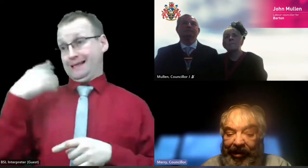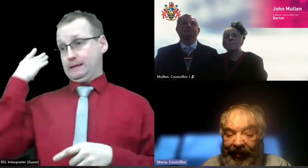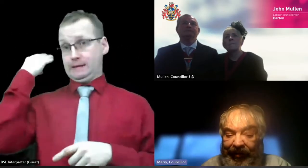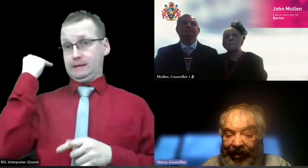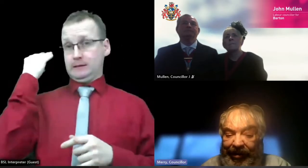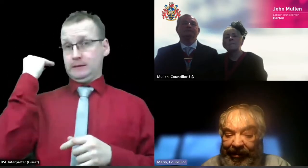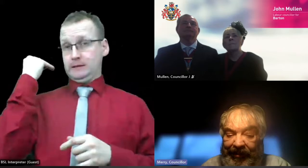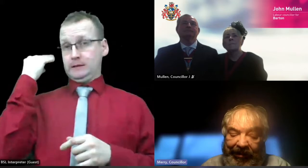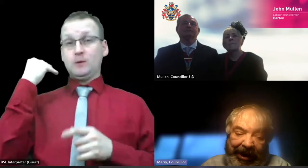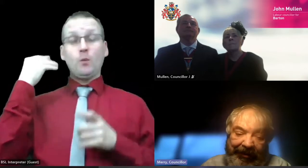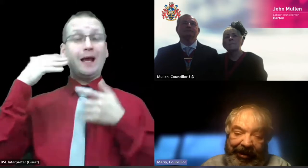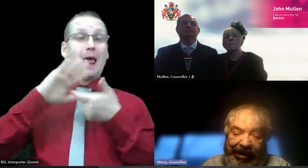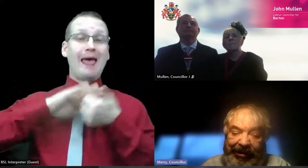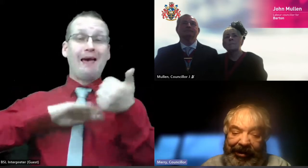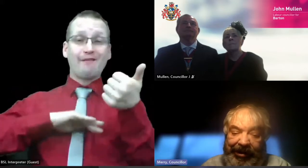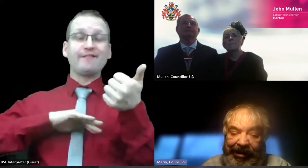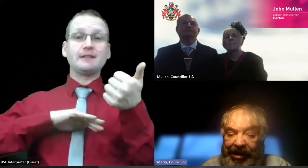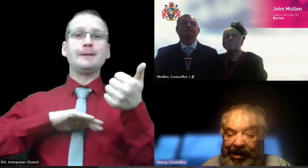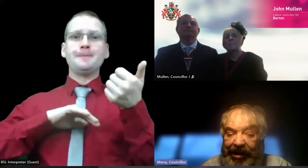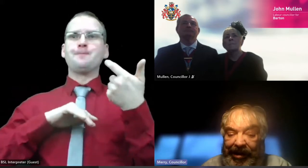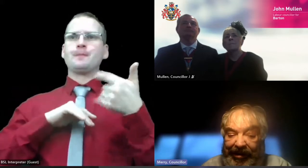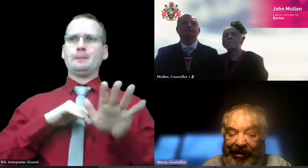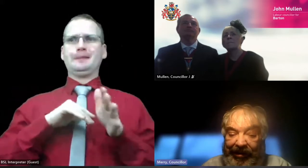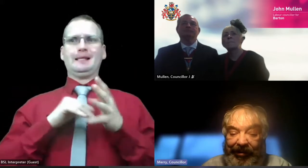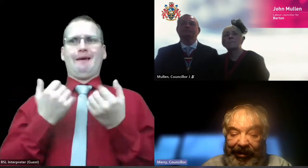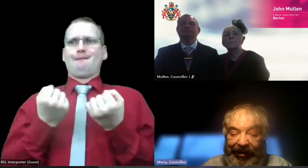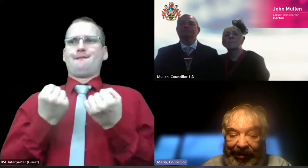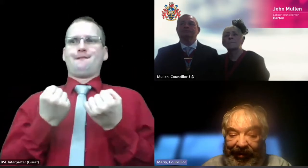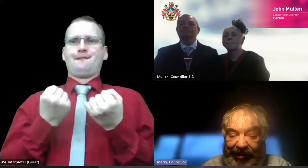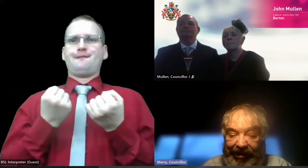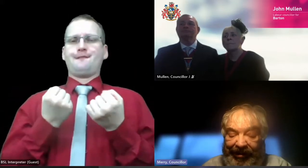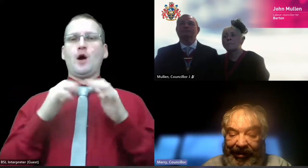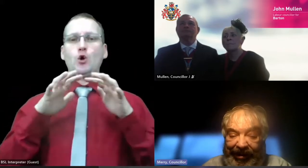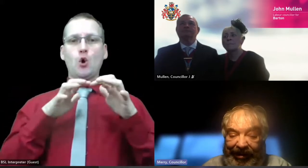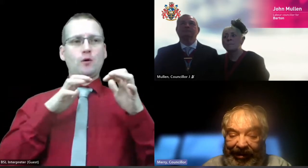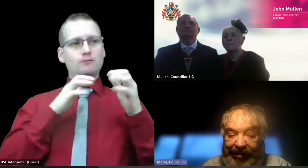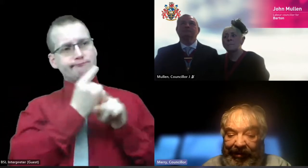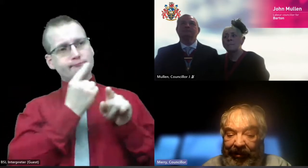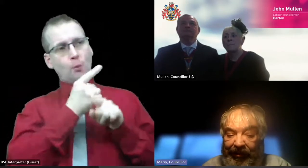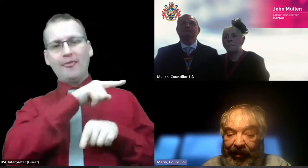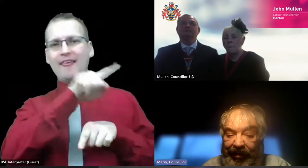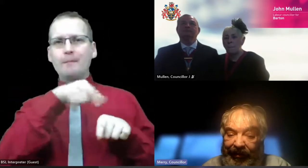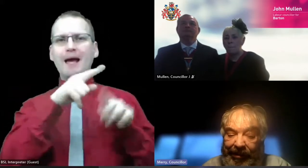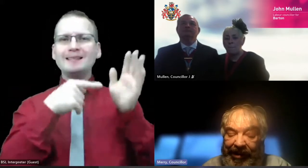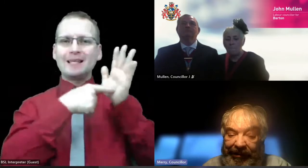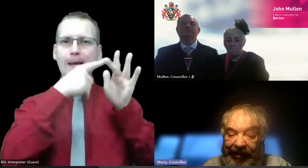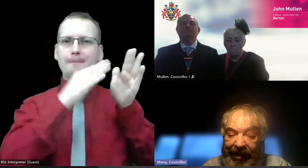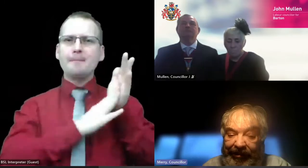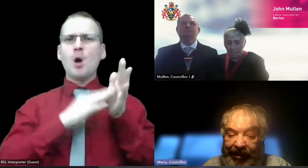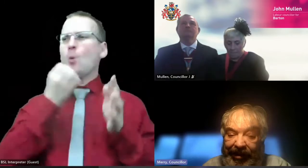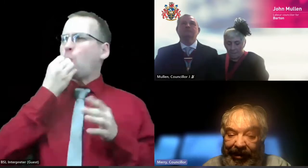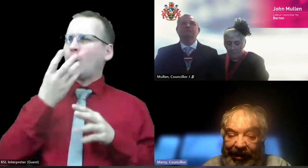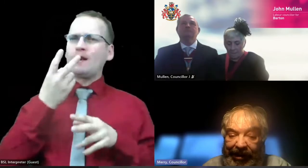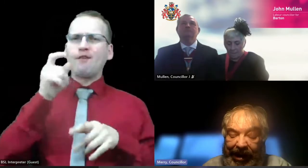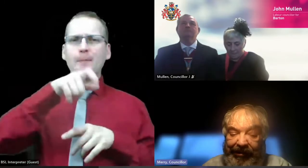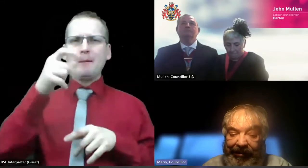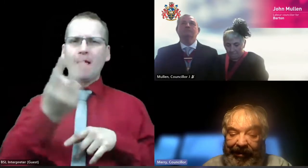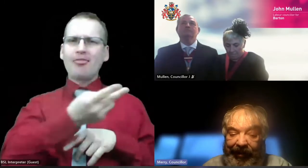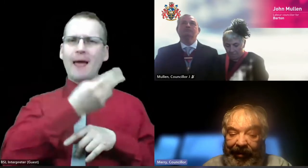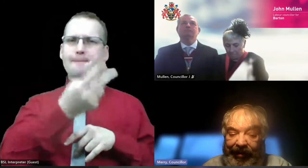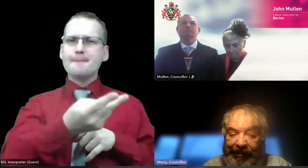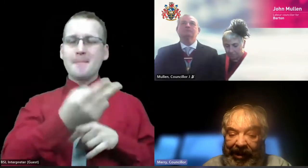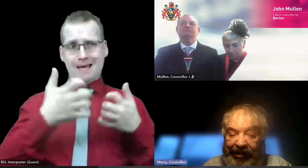we left, having had an audience with him and Tim, what wonderful people they were,